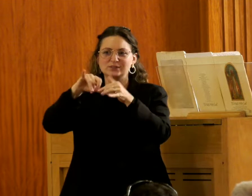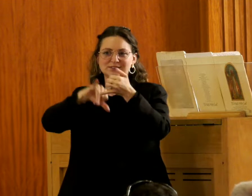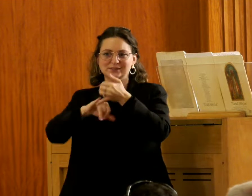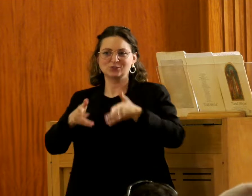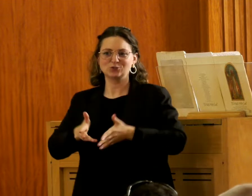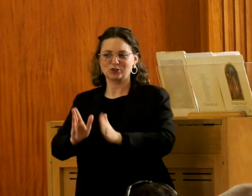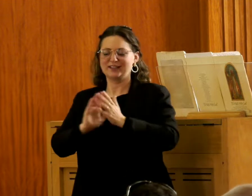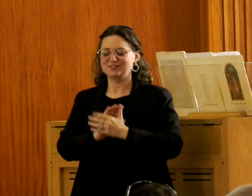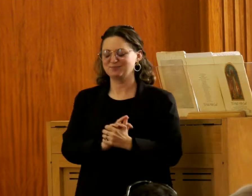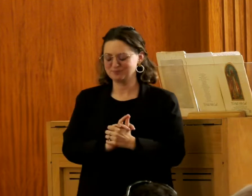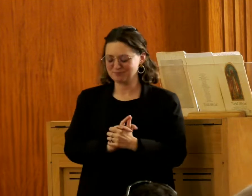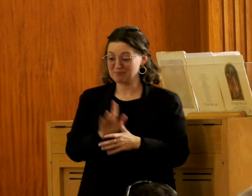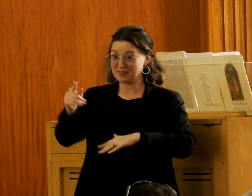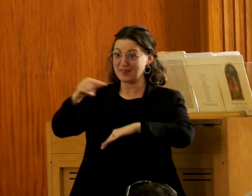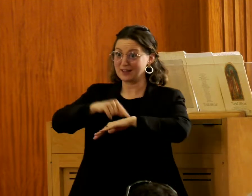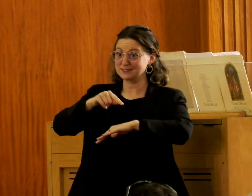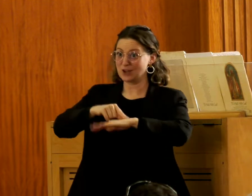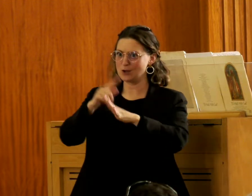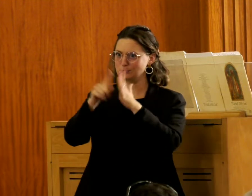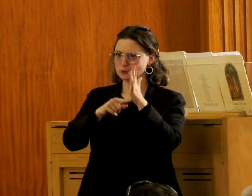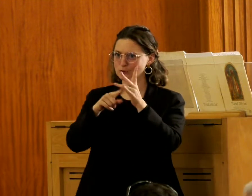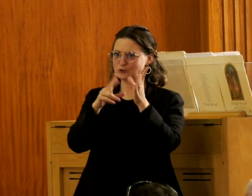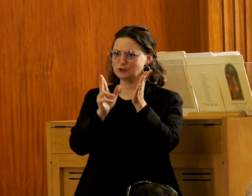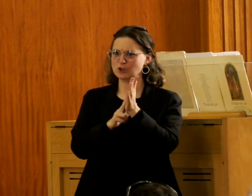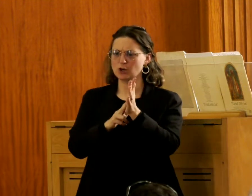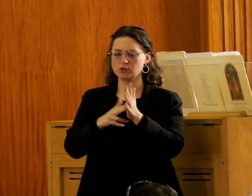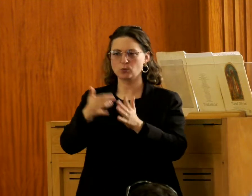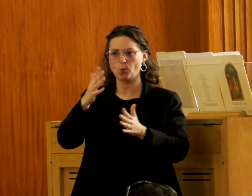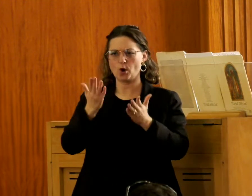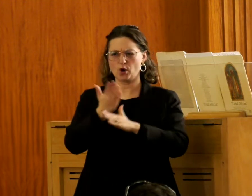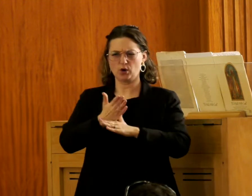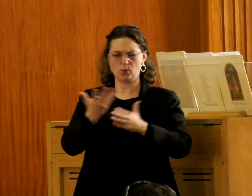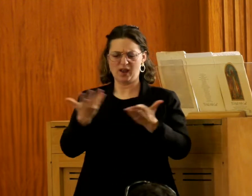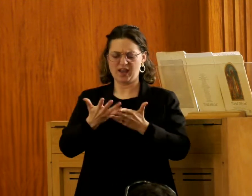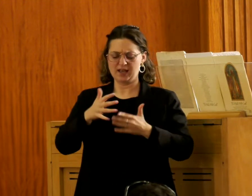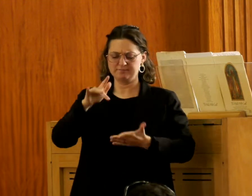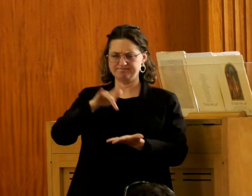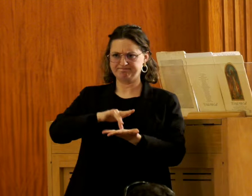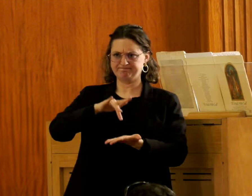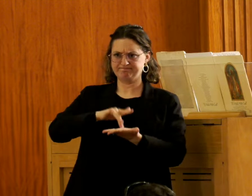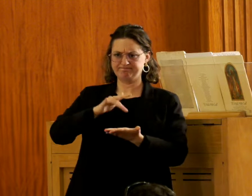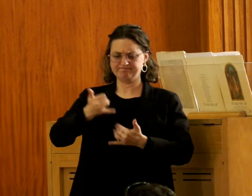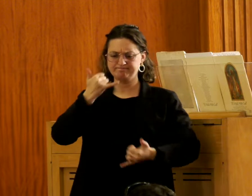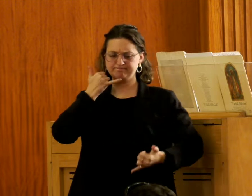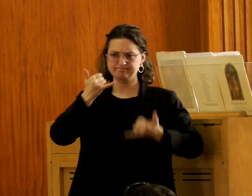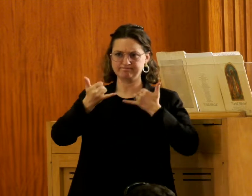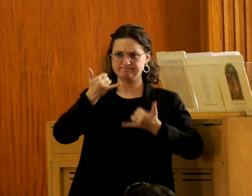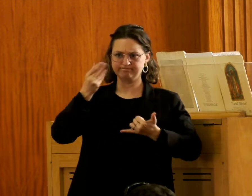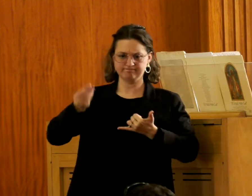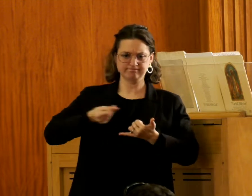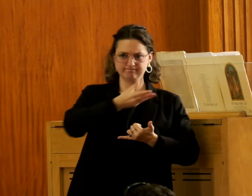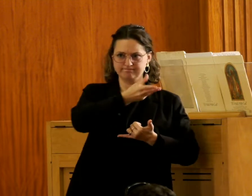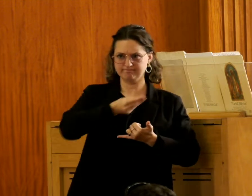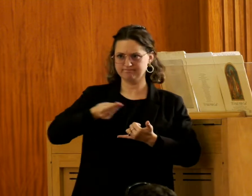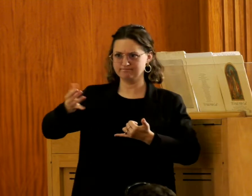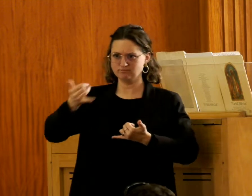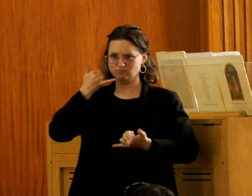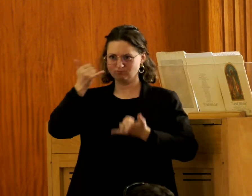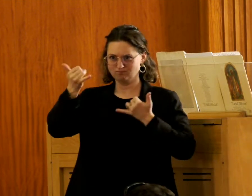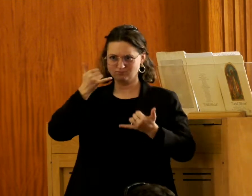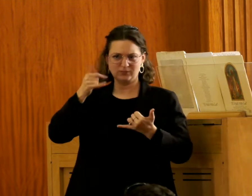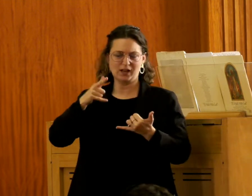time, Joan was employed as a telephonist at the Orbost Telephone Exchange, a job she